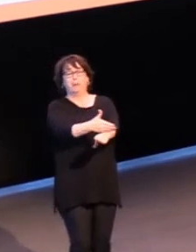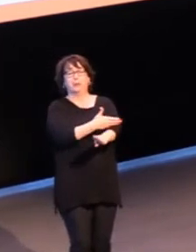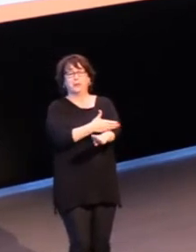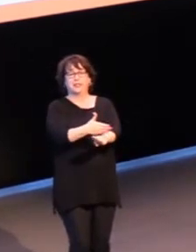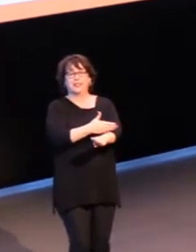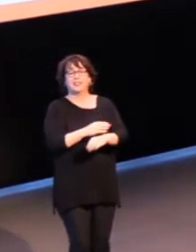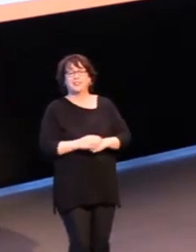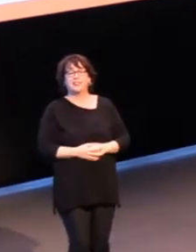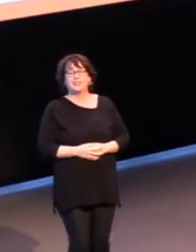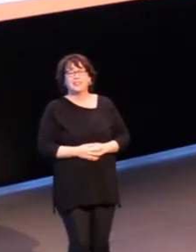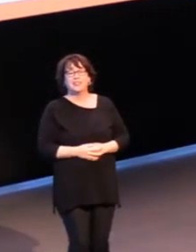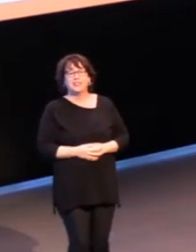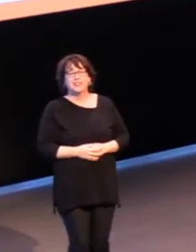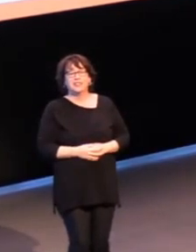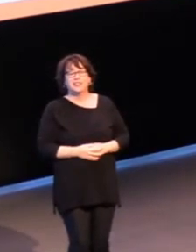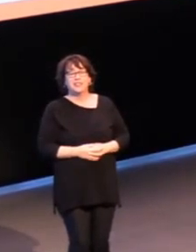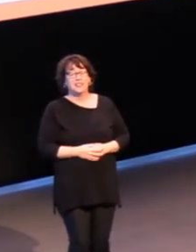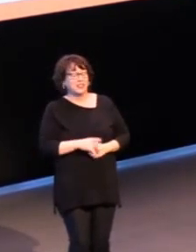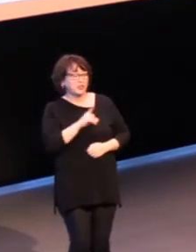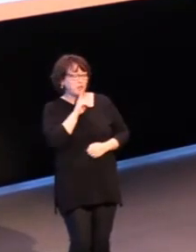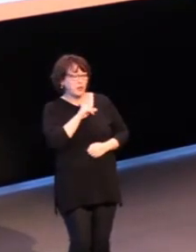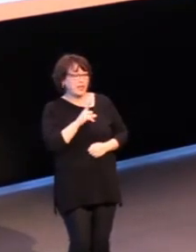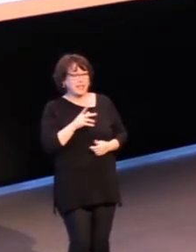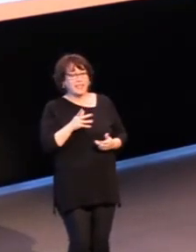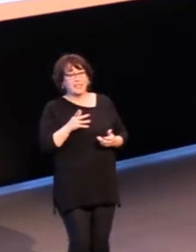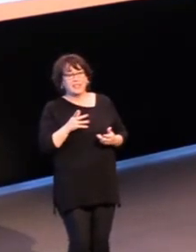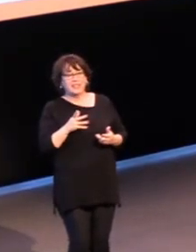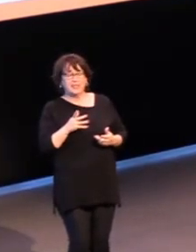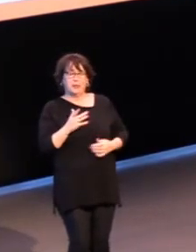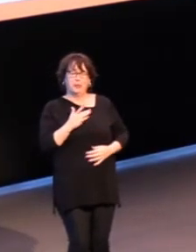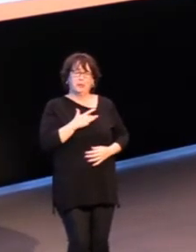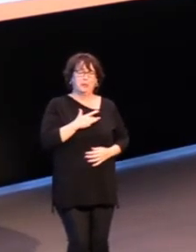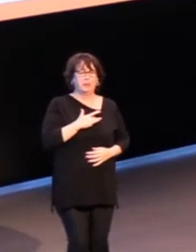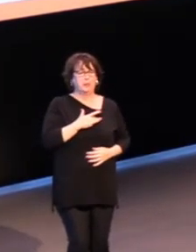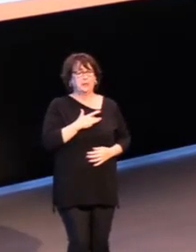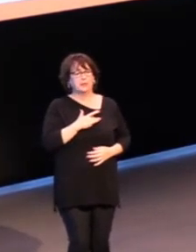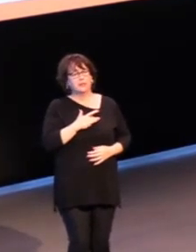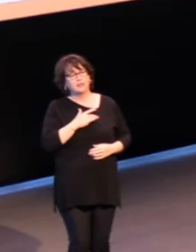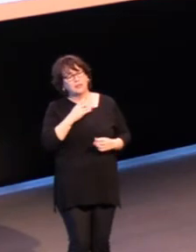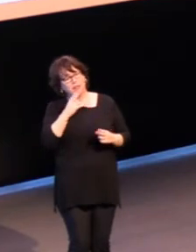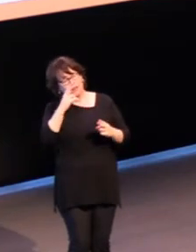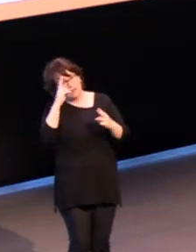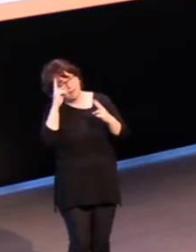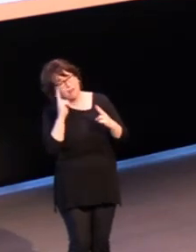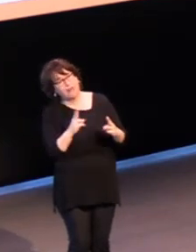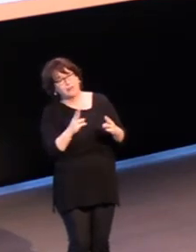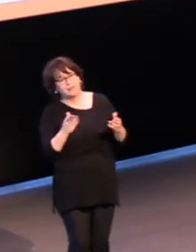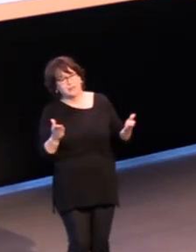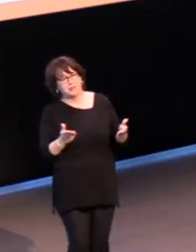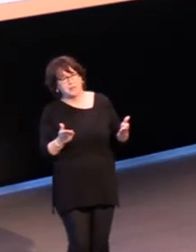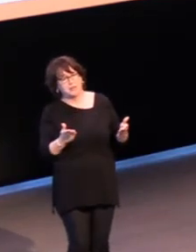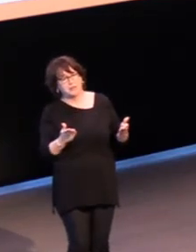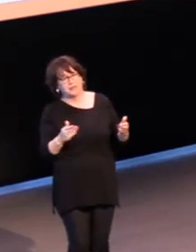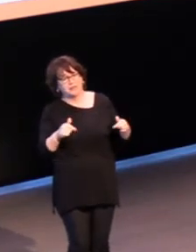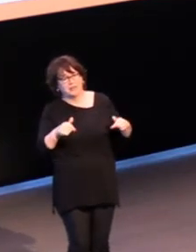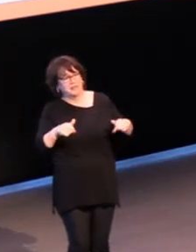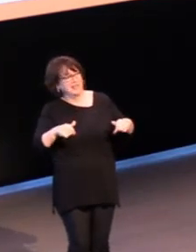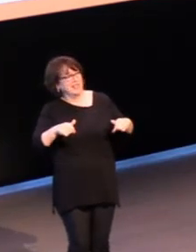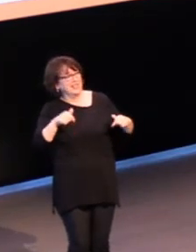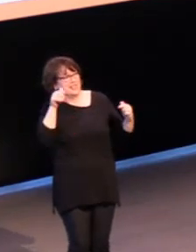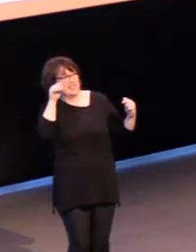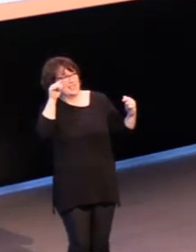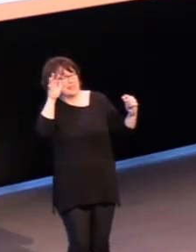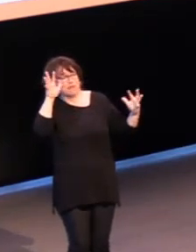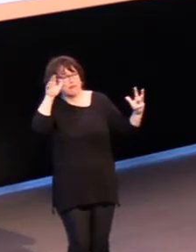and just really moved. Honored to be in this place with you all and these incredible